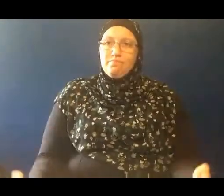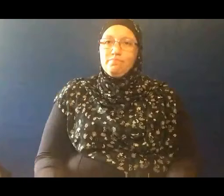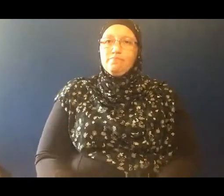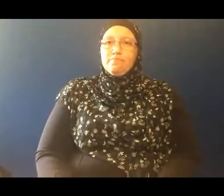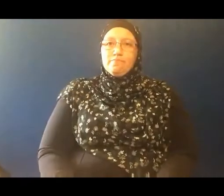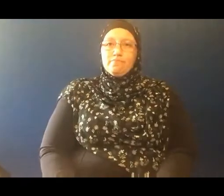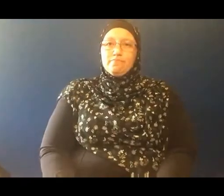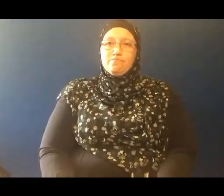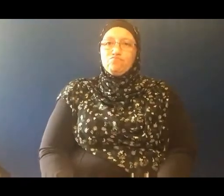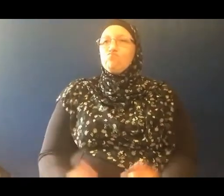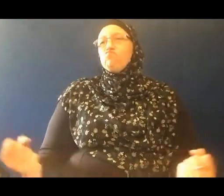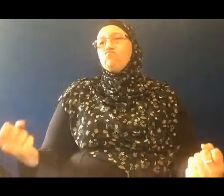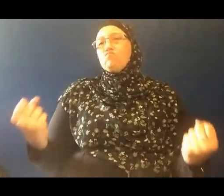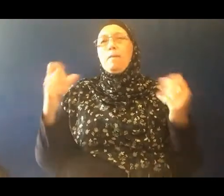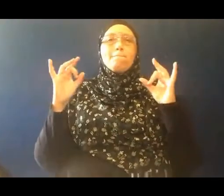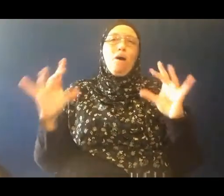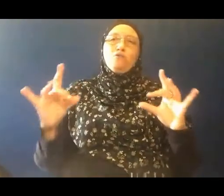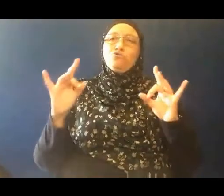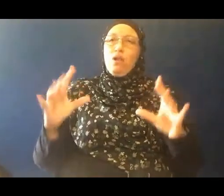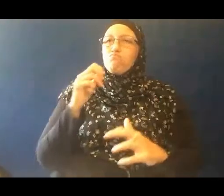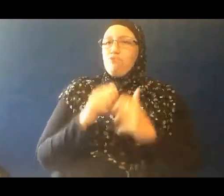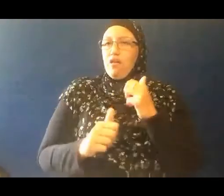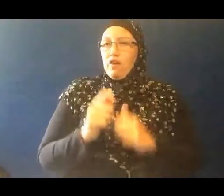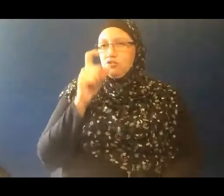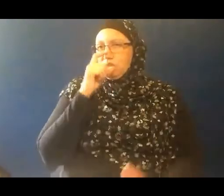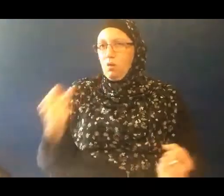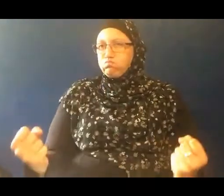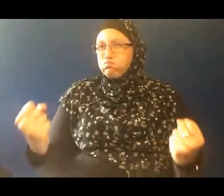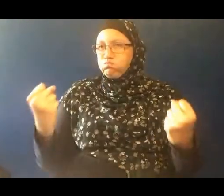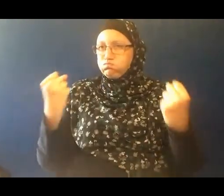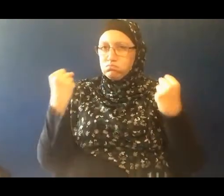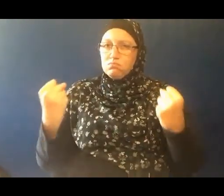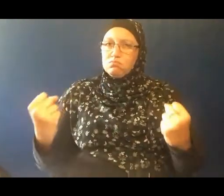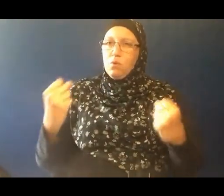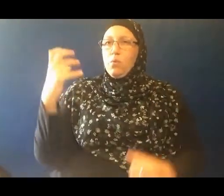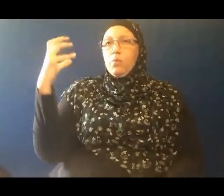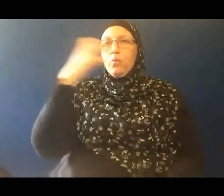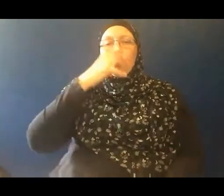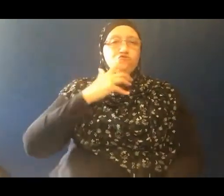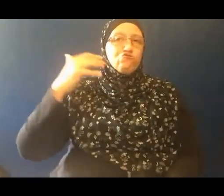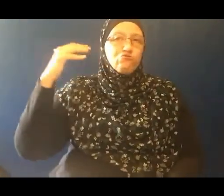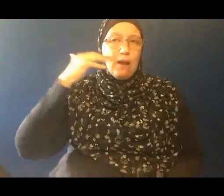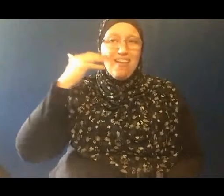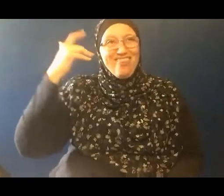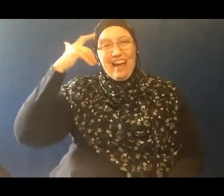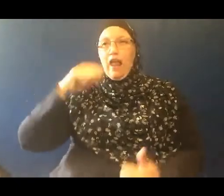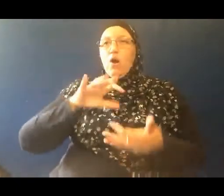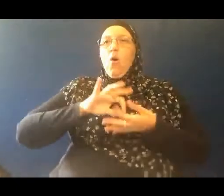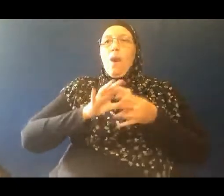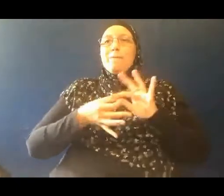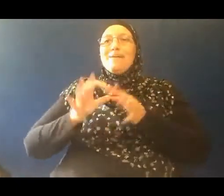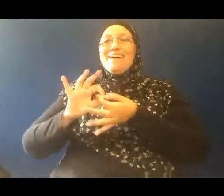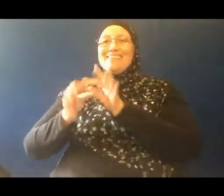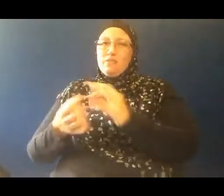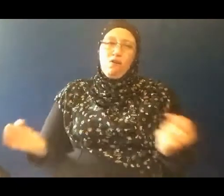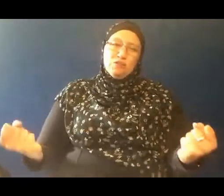very fit, mashallah, brother, sister, and a champion. Think of an Olympic weightlifter. Now, if